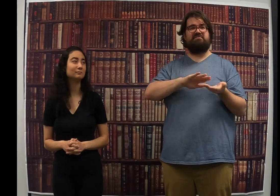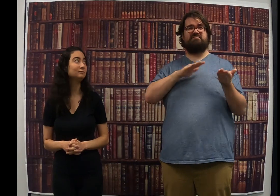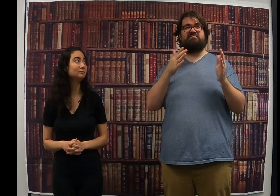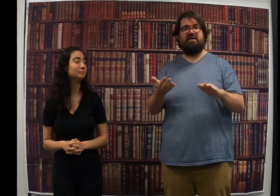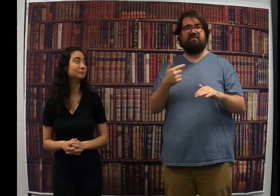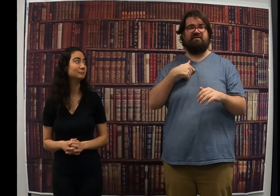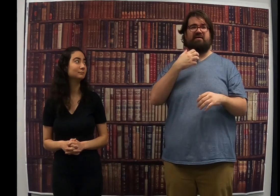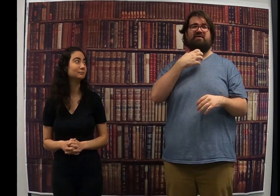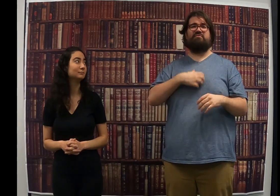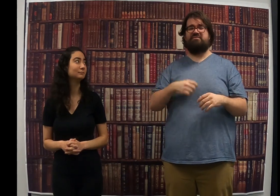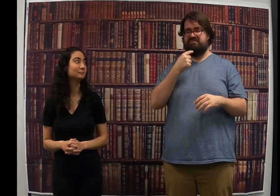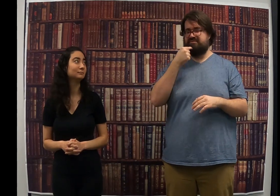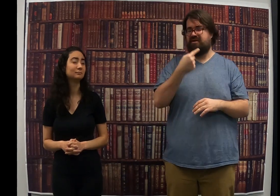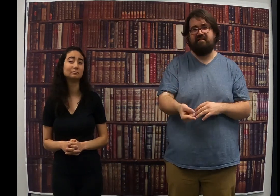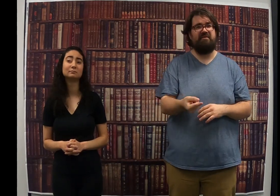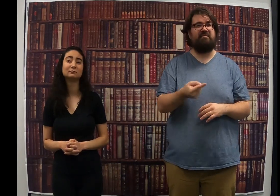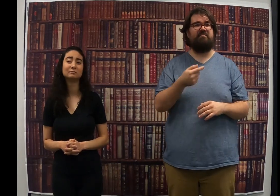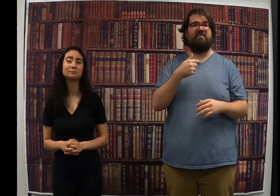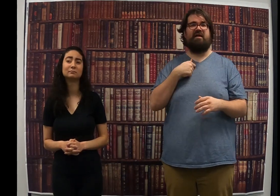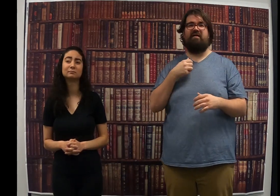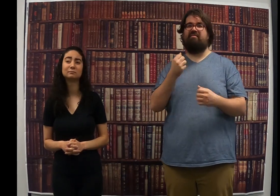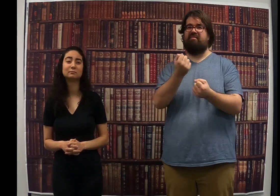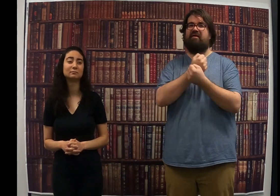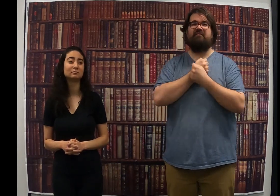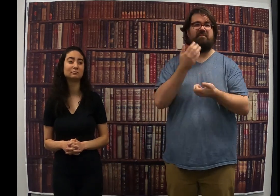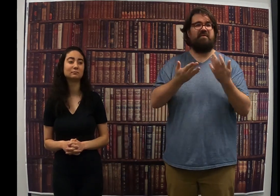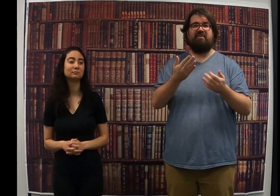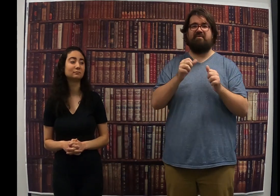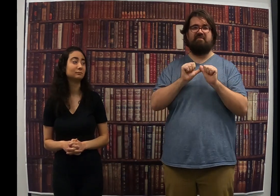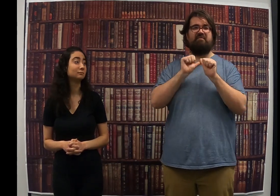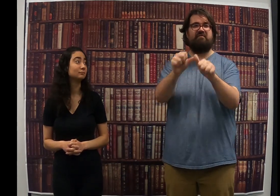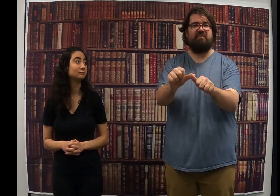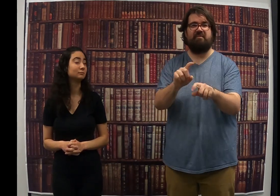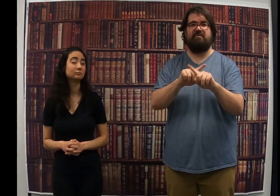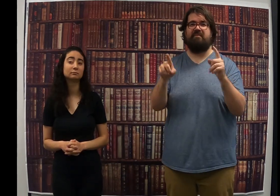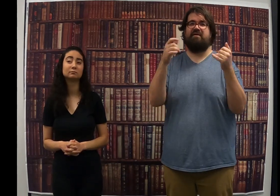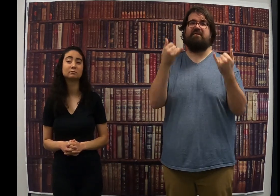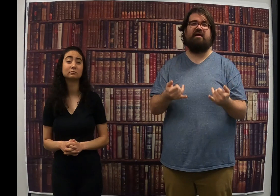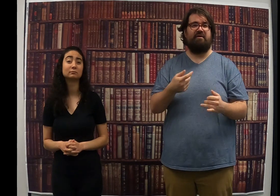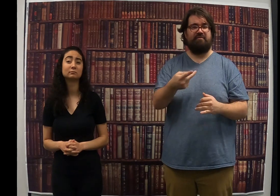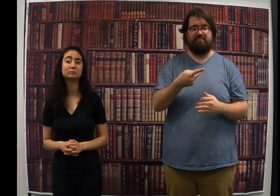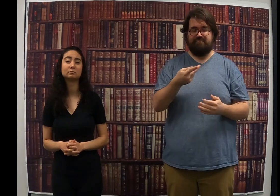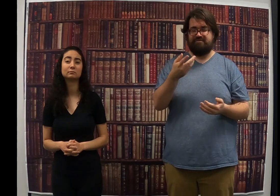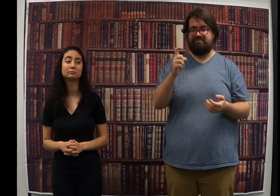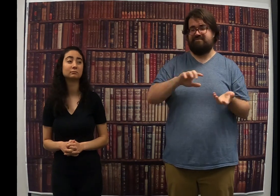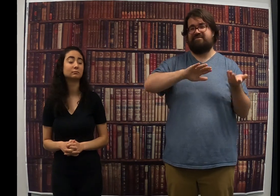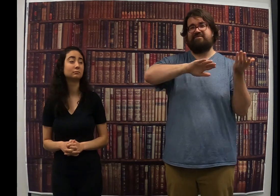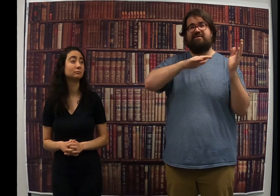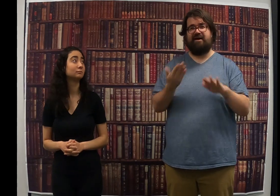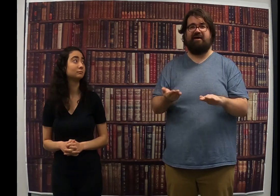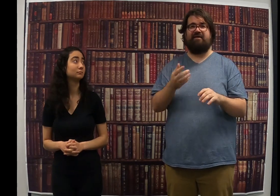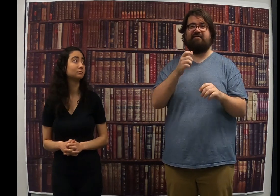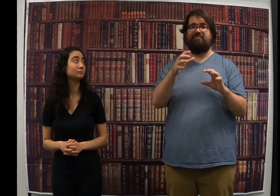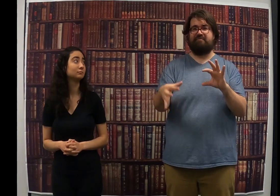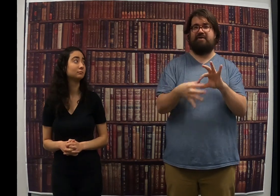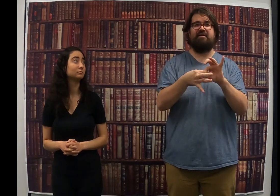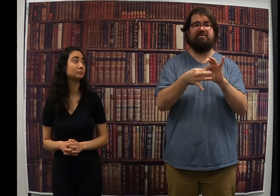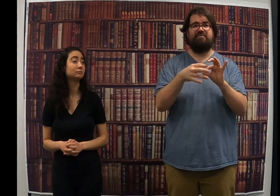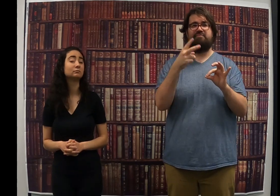death. I wish that him I love might live on, but we shall die united. 2